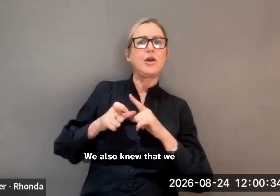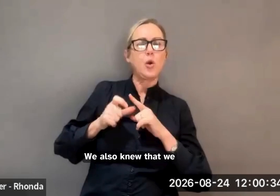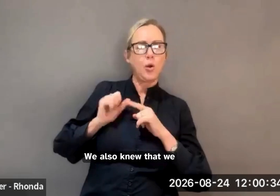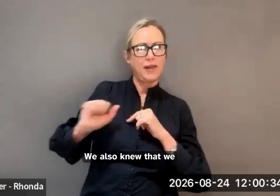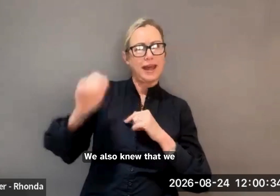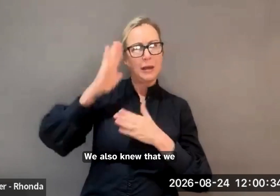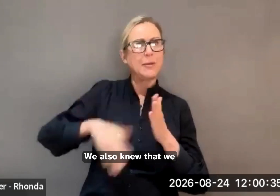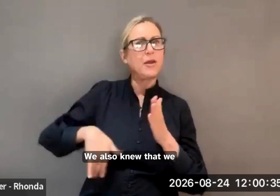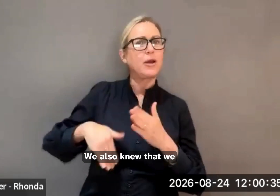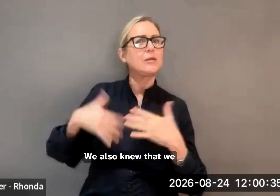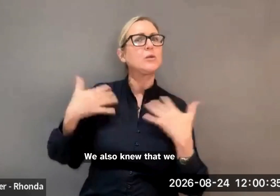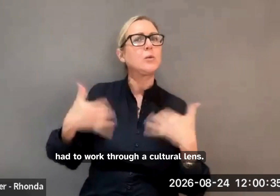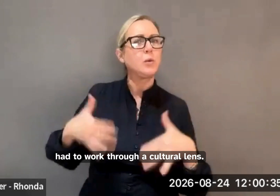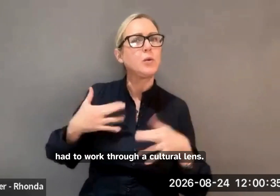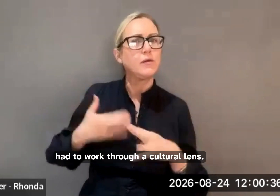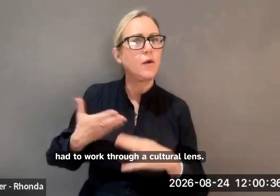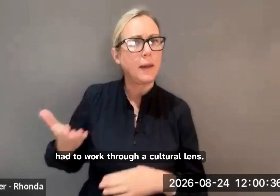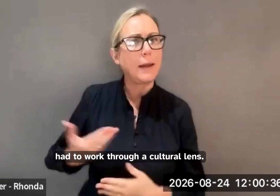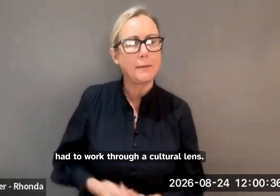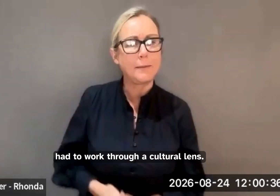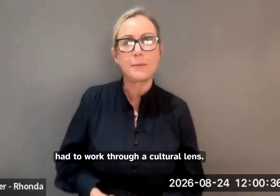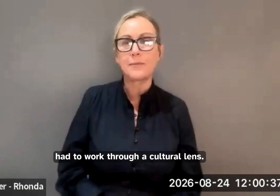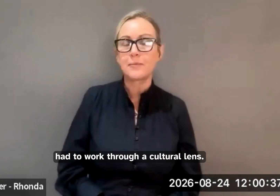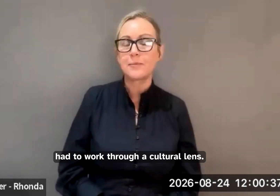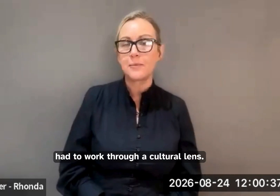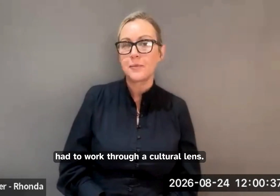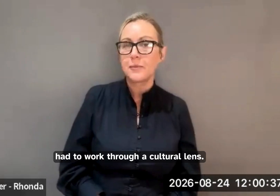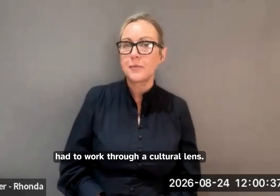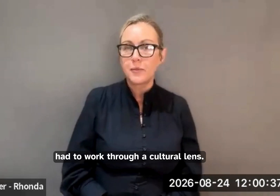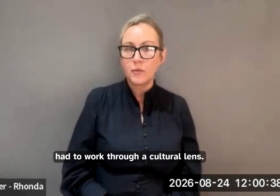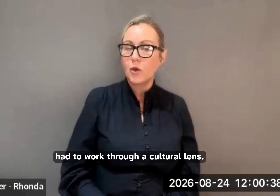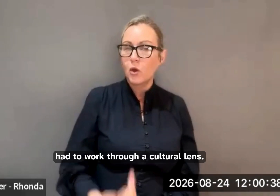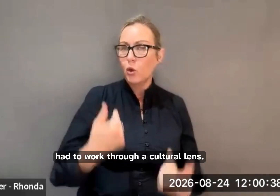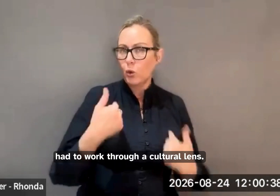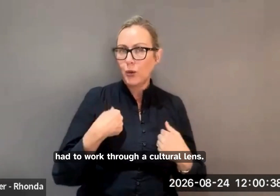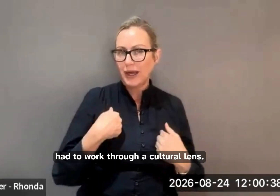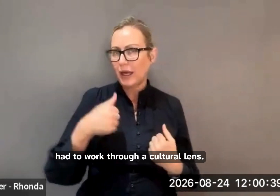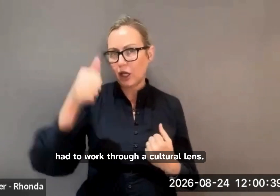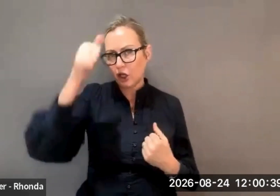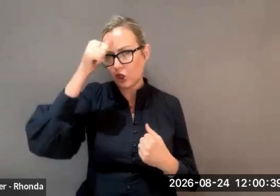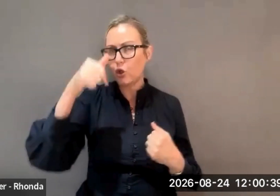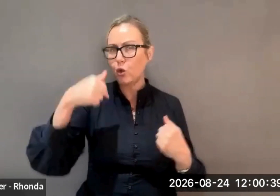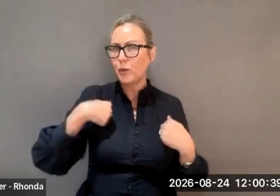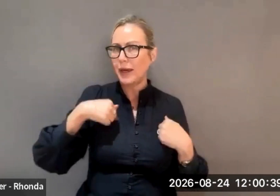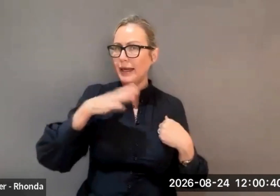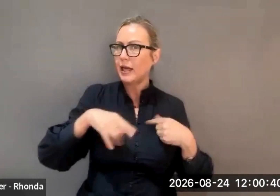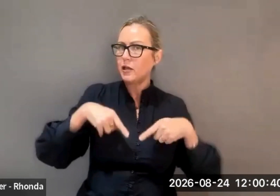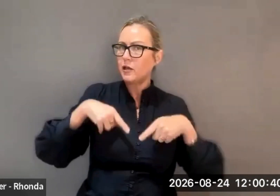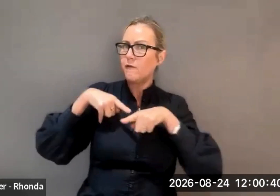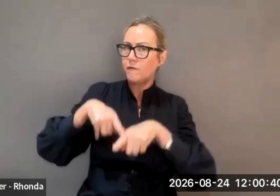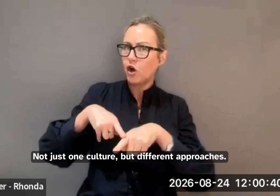knew that we had to work through a cultural lens,